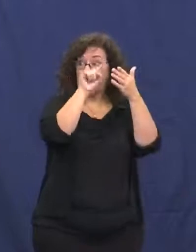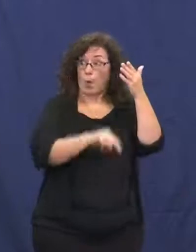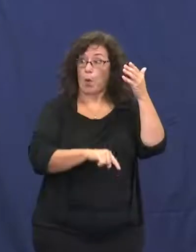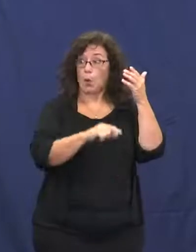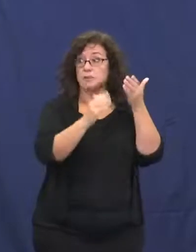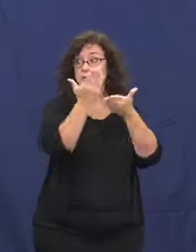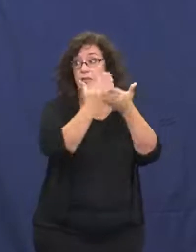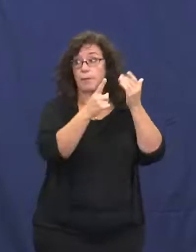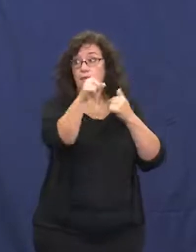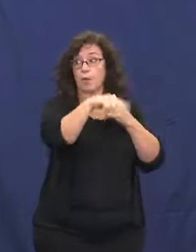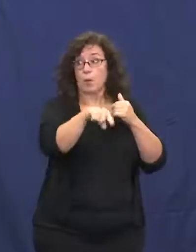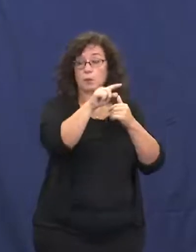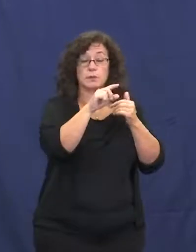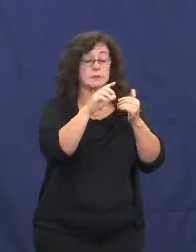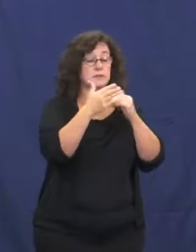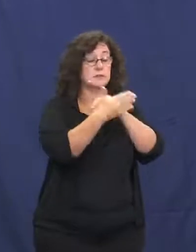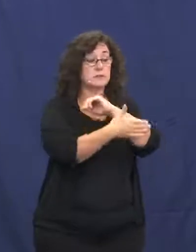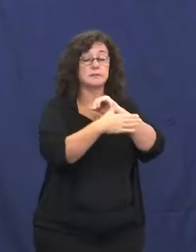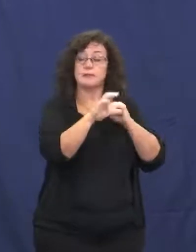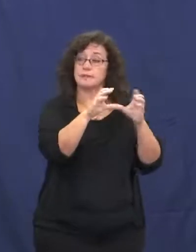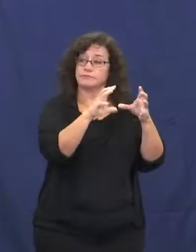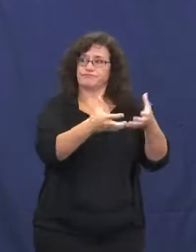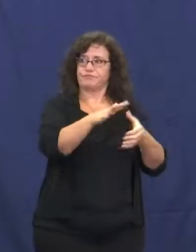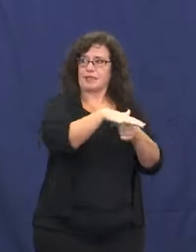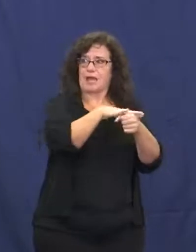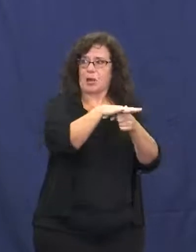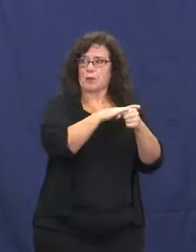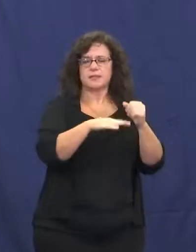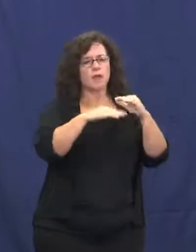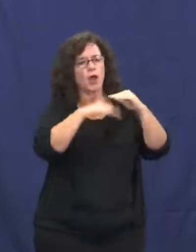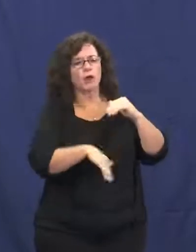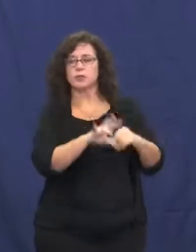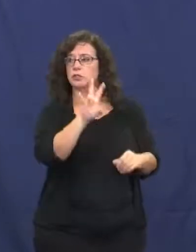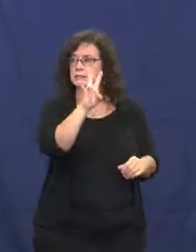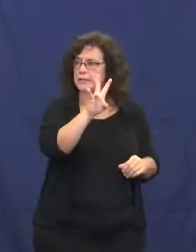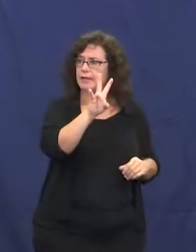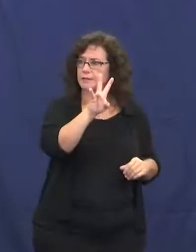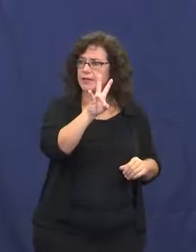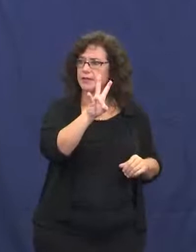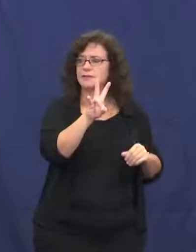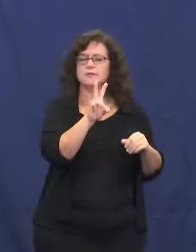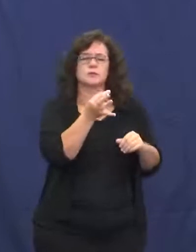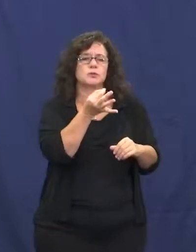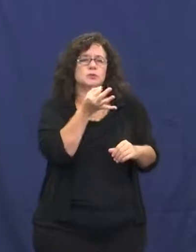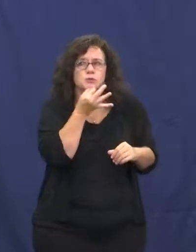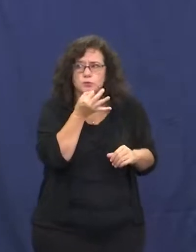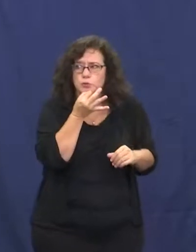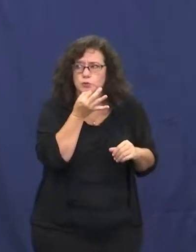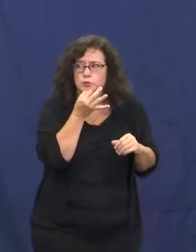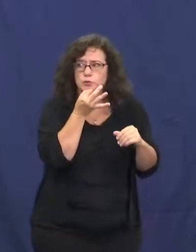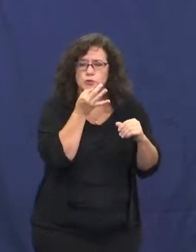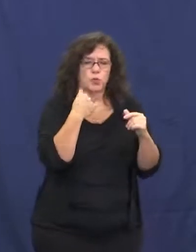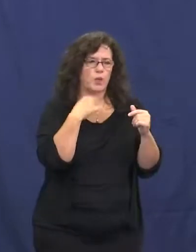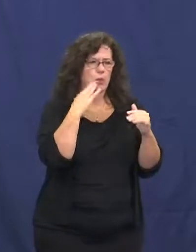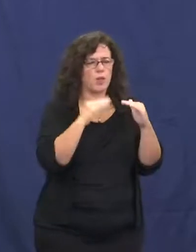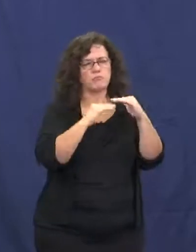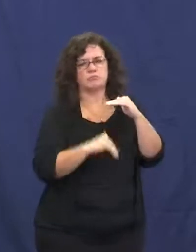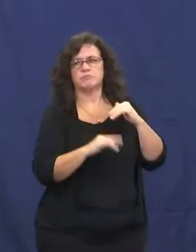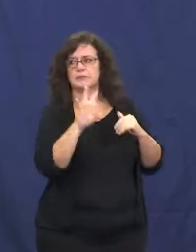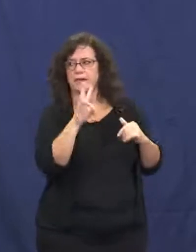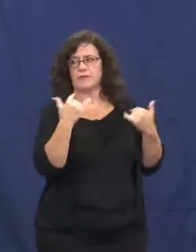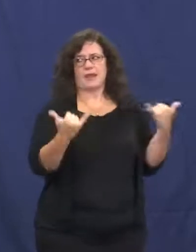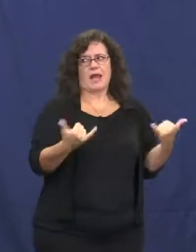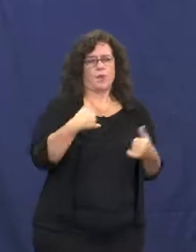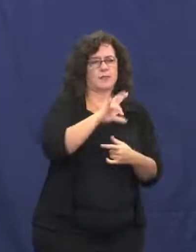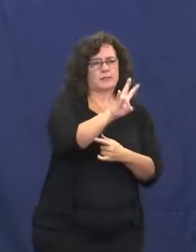them, and us in Ventura County soon, I am very confident we will be there as well at 7 or below.